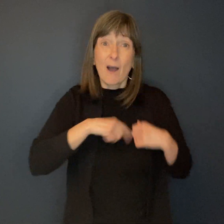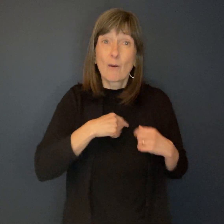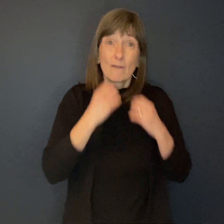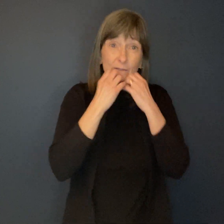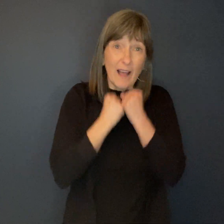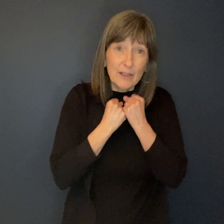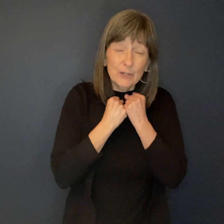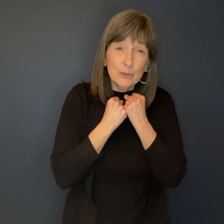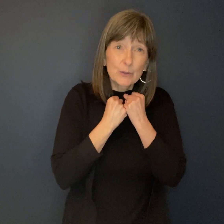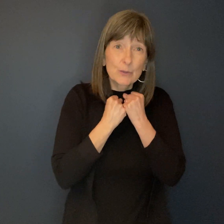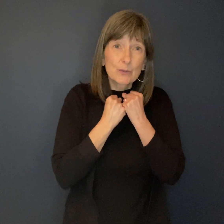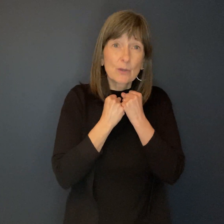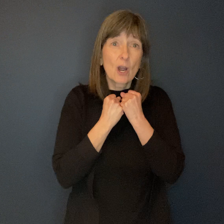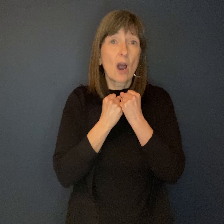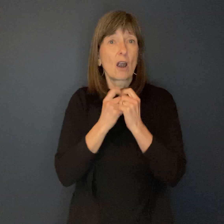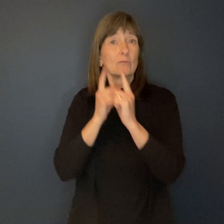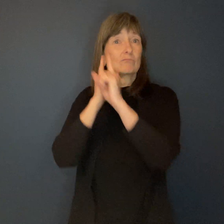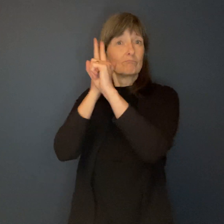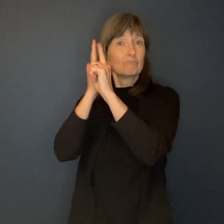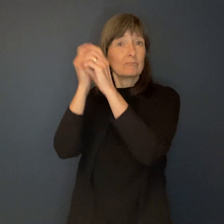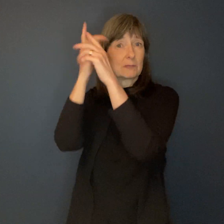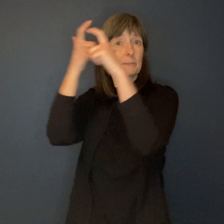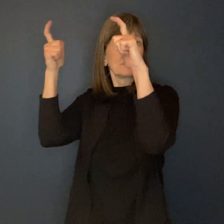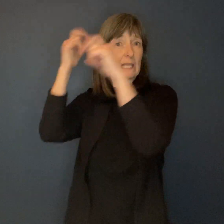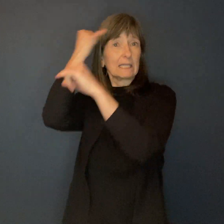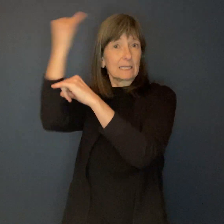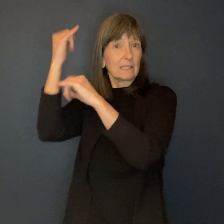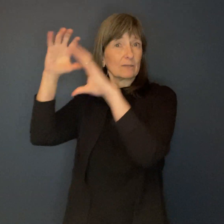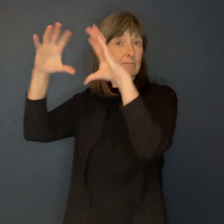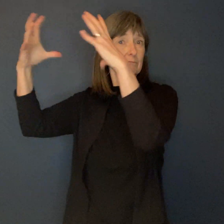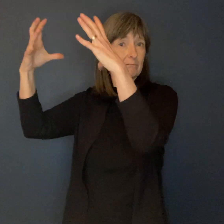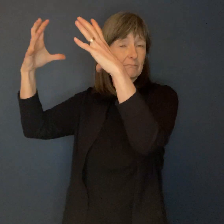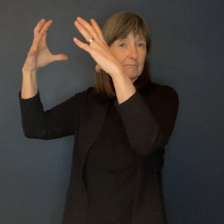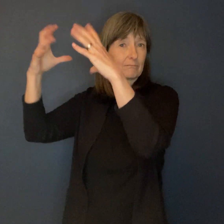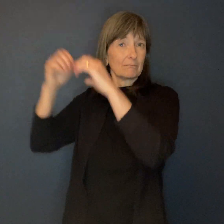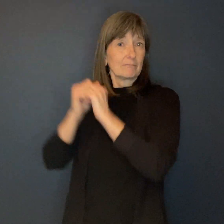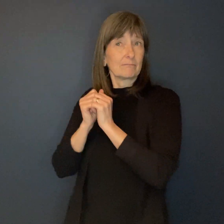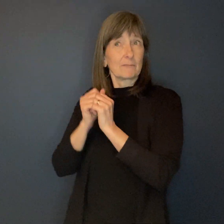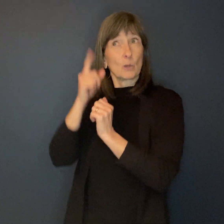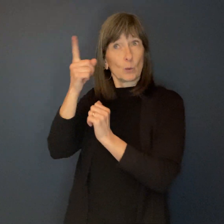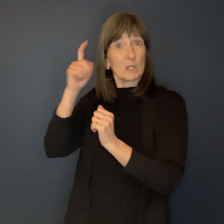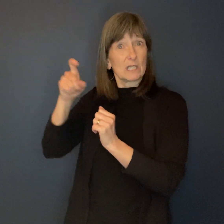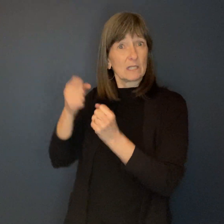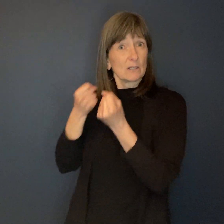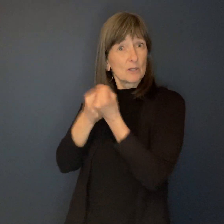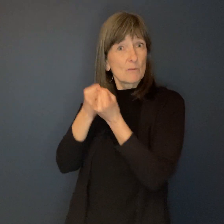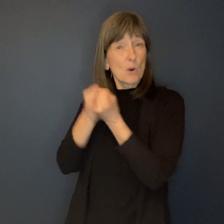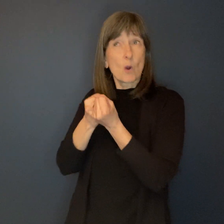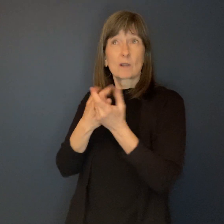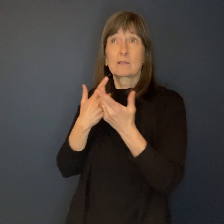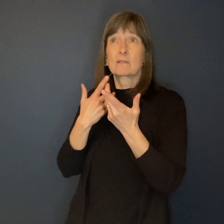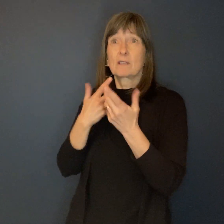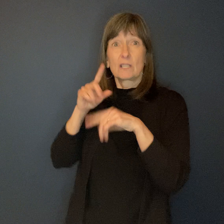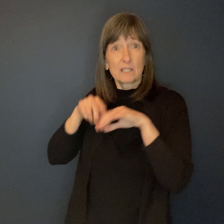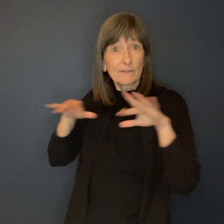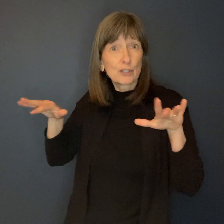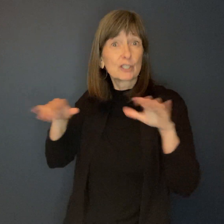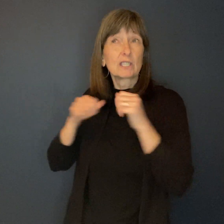You know, the value for supports and accommodations, the value for diversity and inclusion